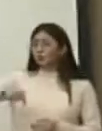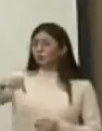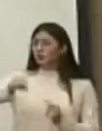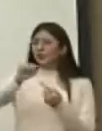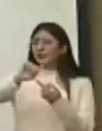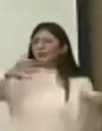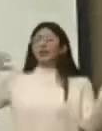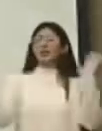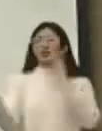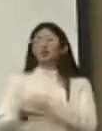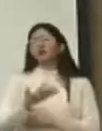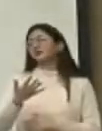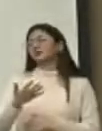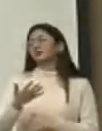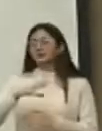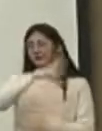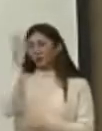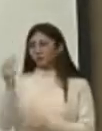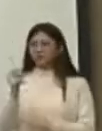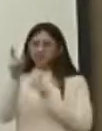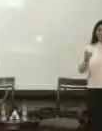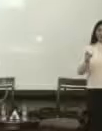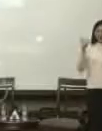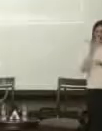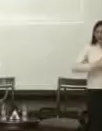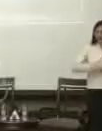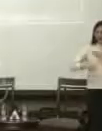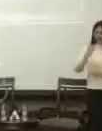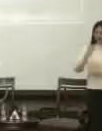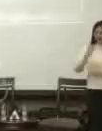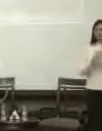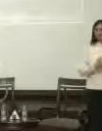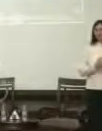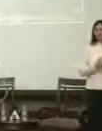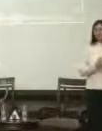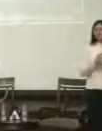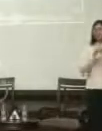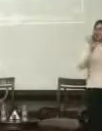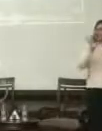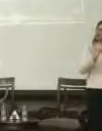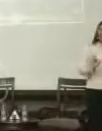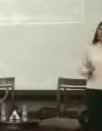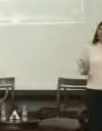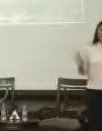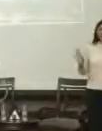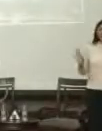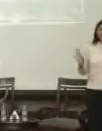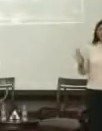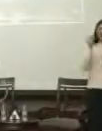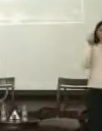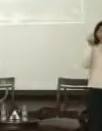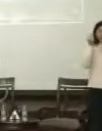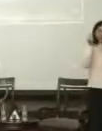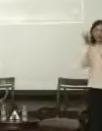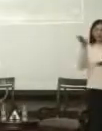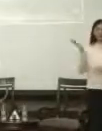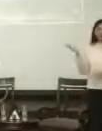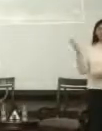of Persons with Disabilities. As witnessed in the simple yet immensely informative